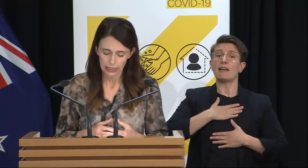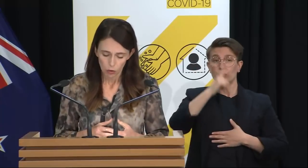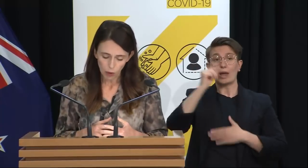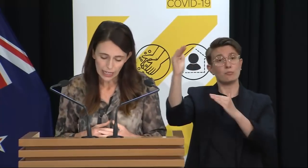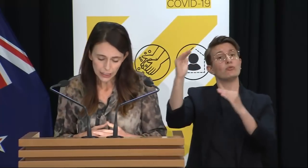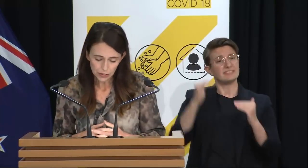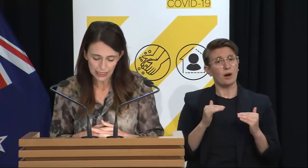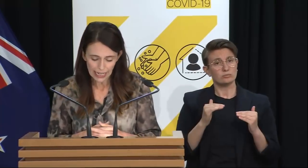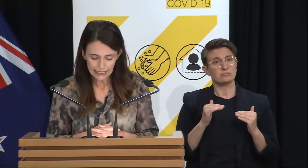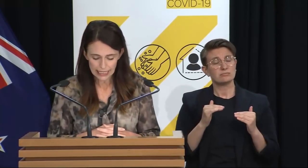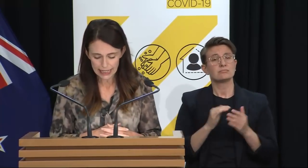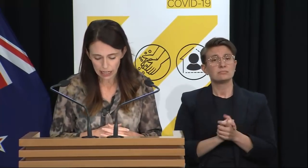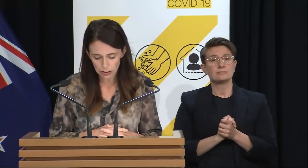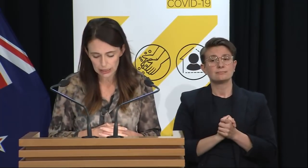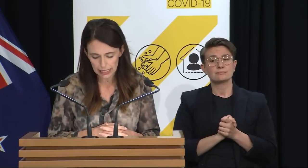why.